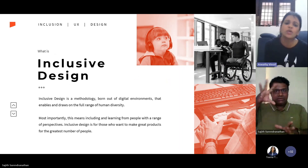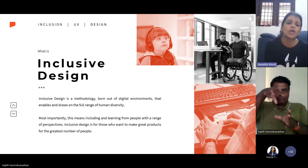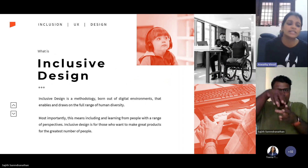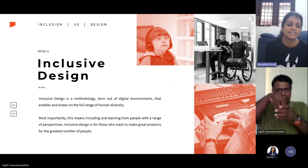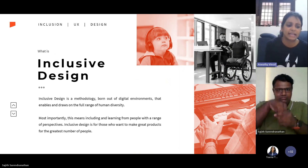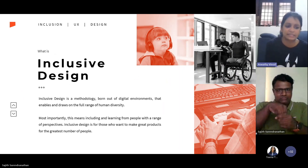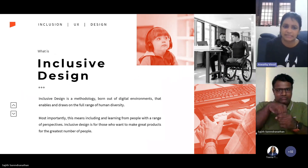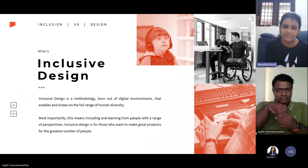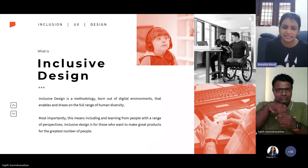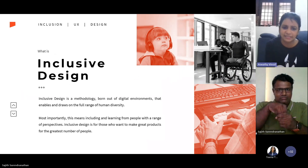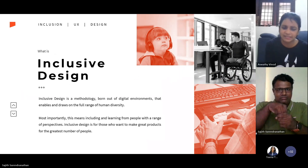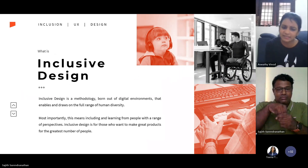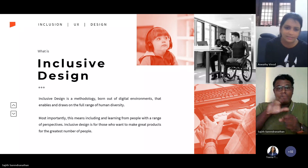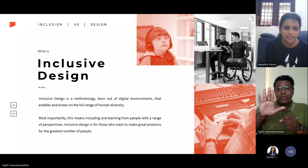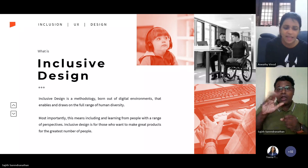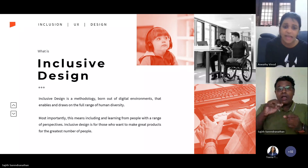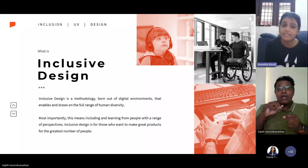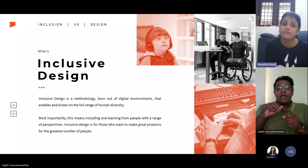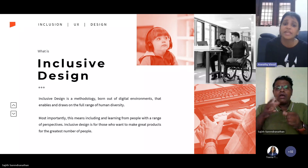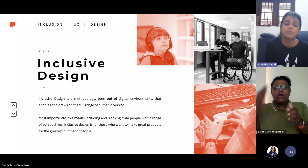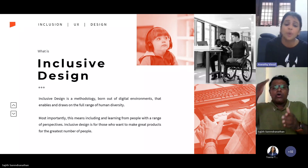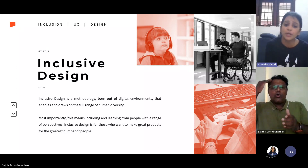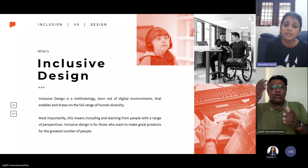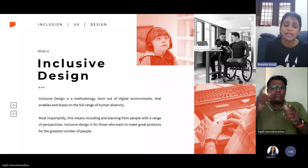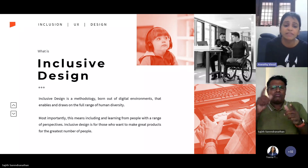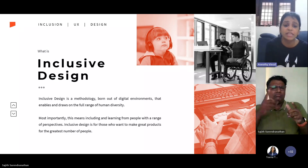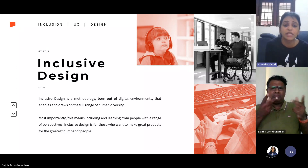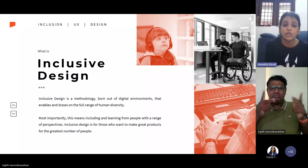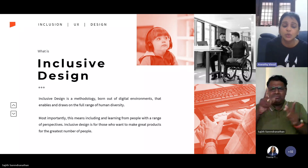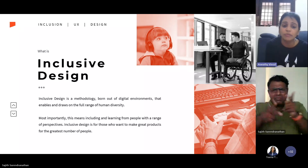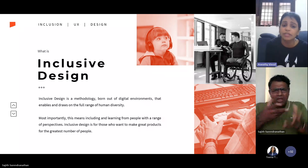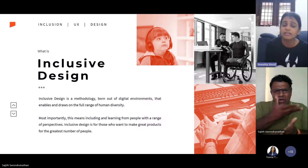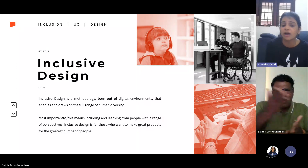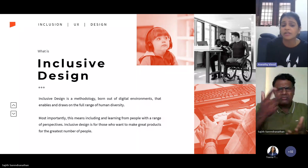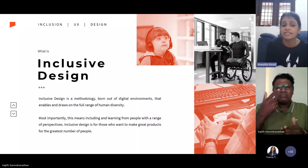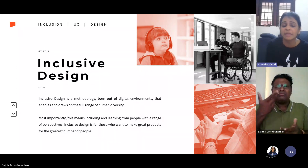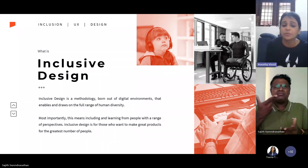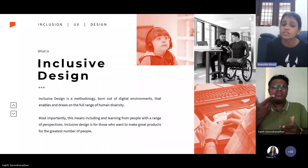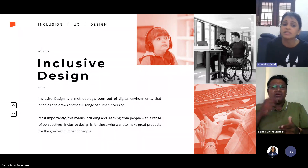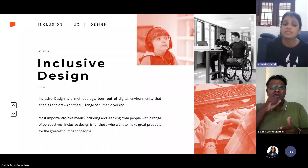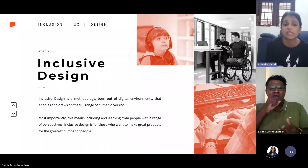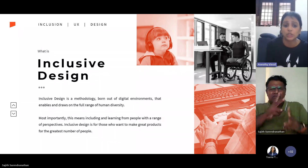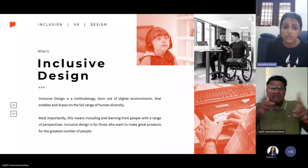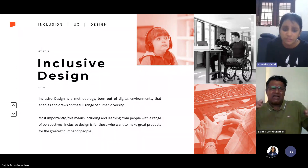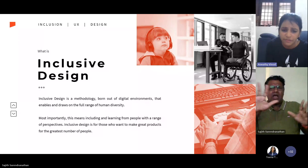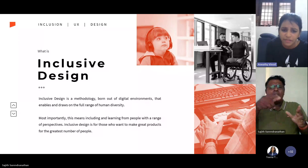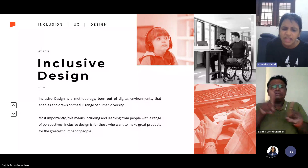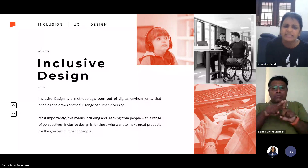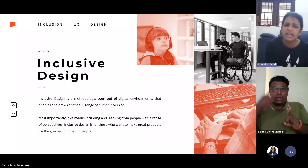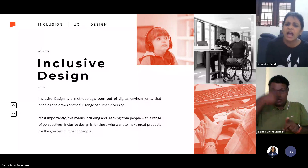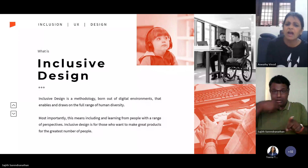So you are all designers, and it's very important that our design process is